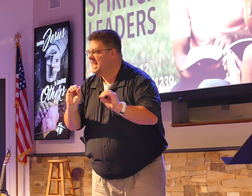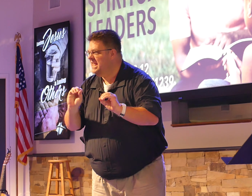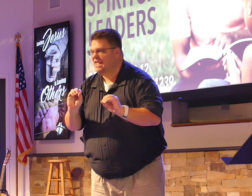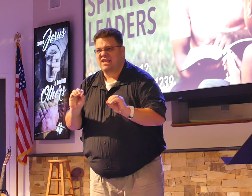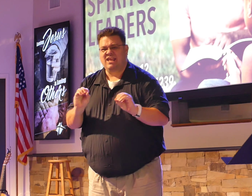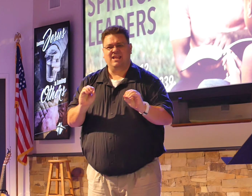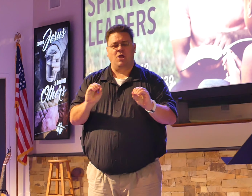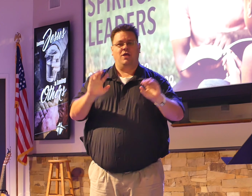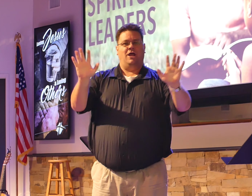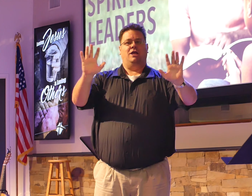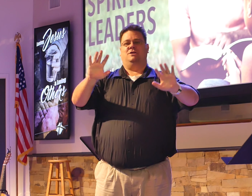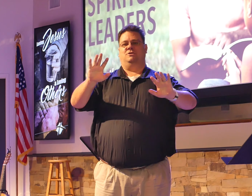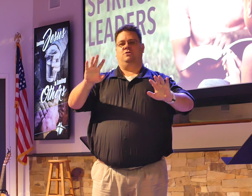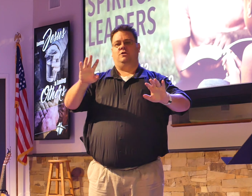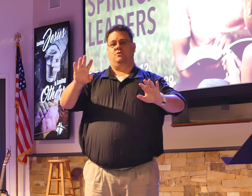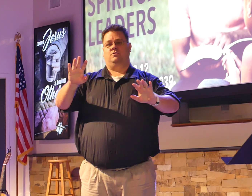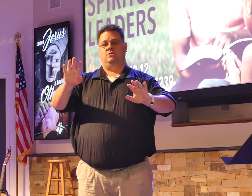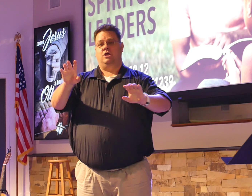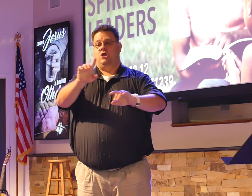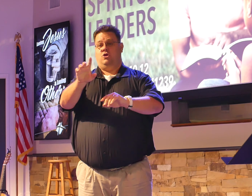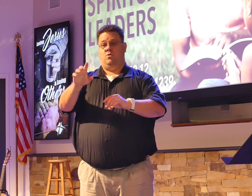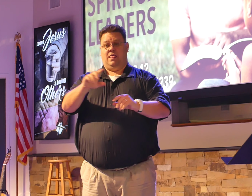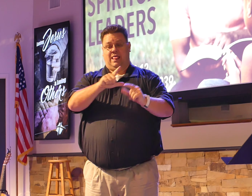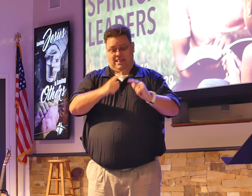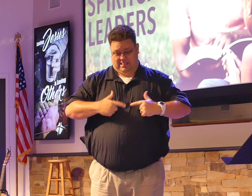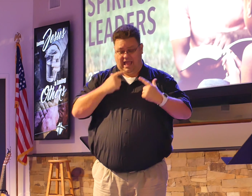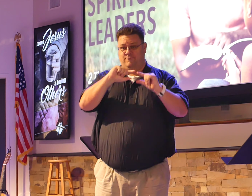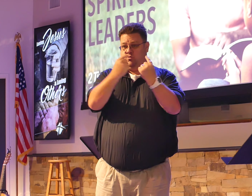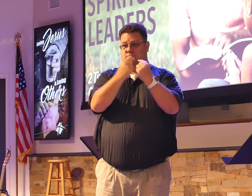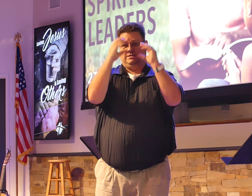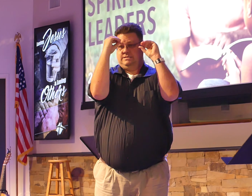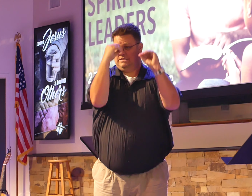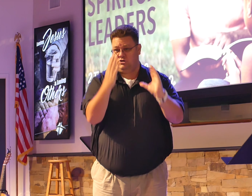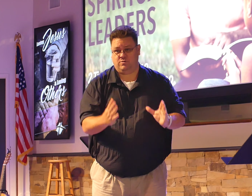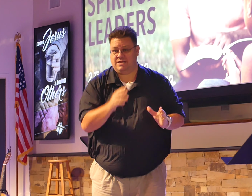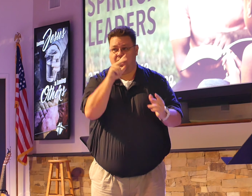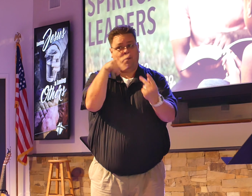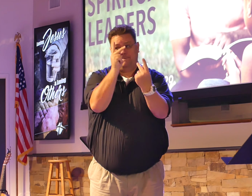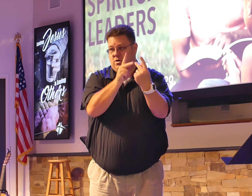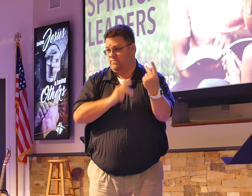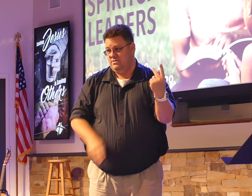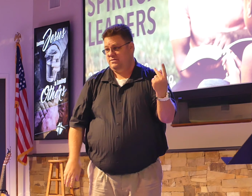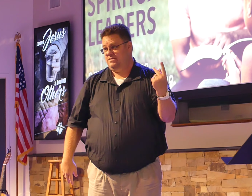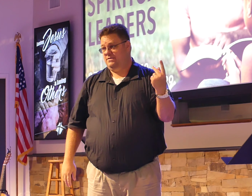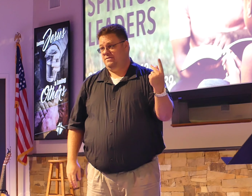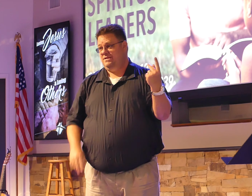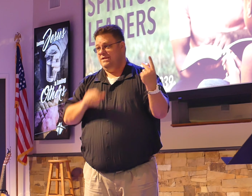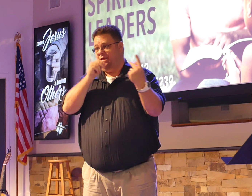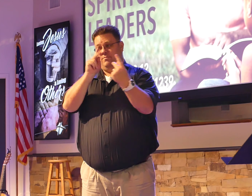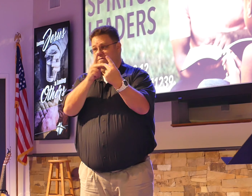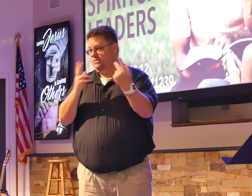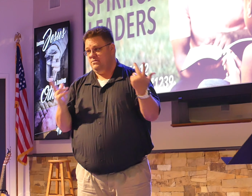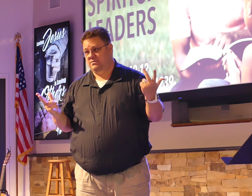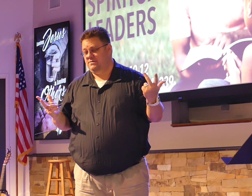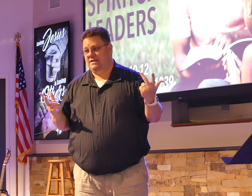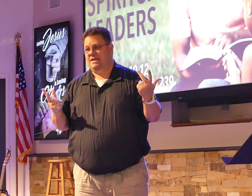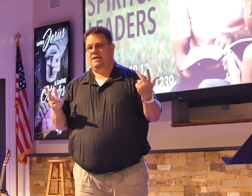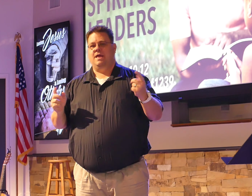There are, listen, your life or your teacher, he or she is not perfect. They're not perfect. But having said